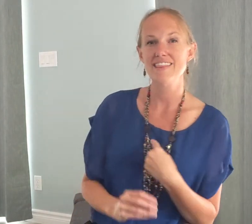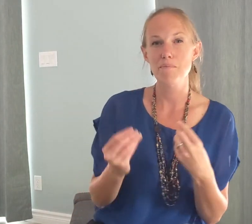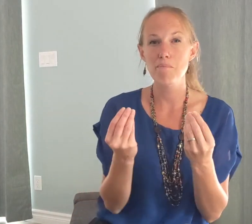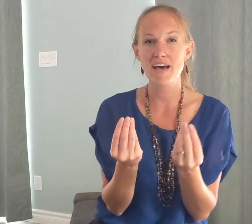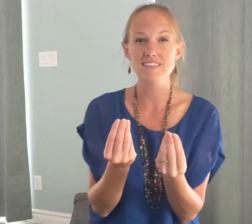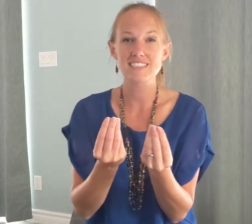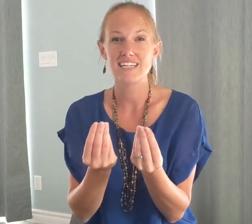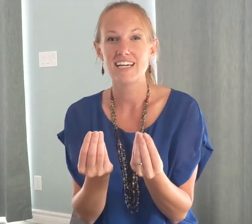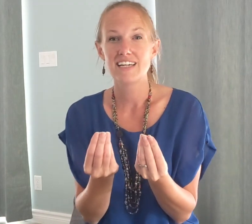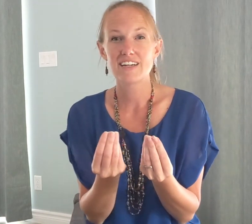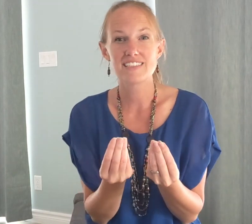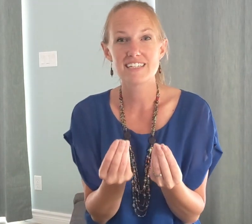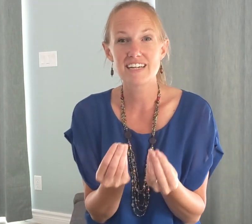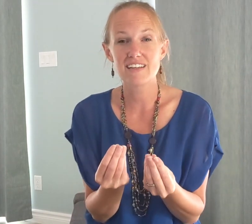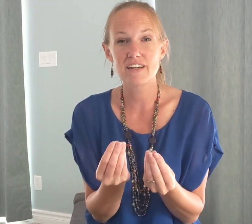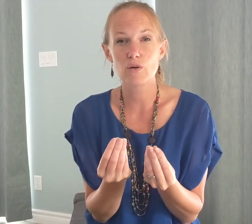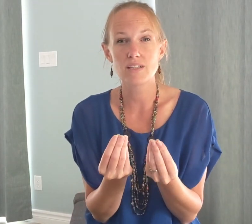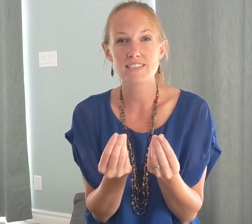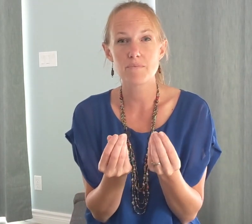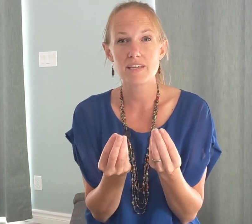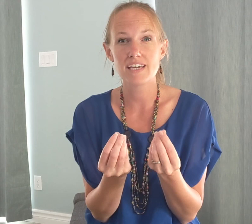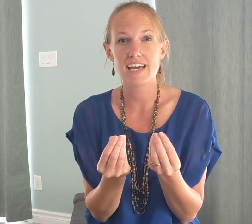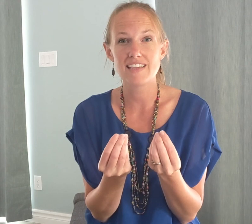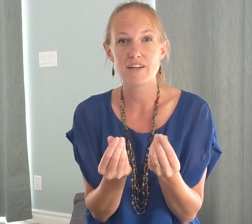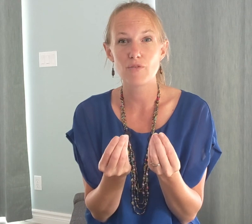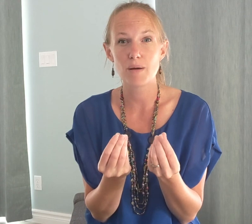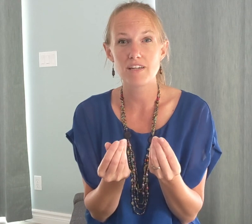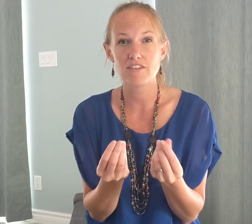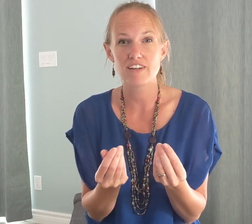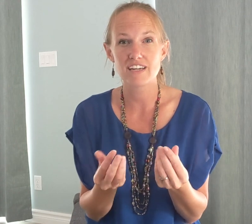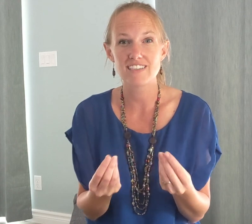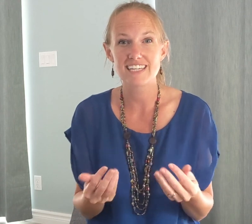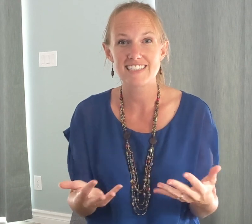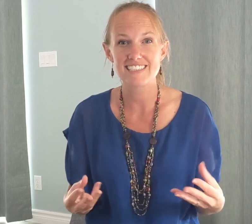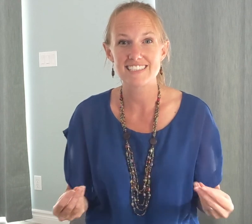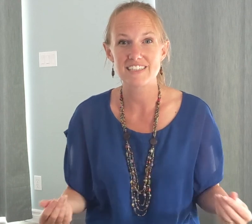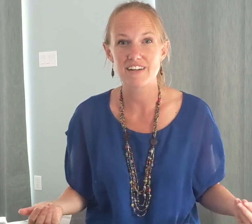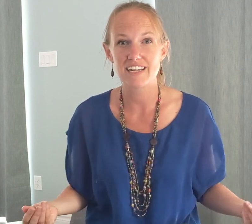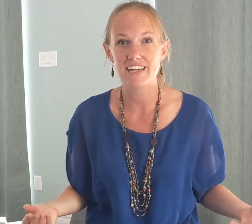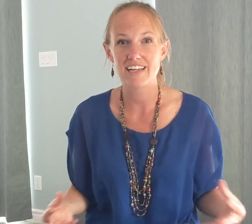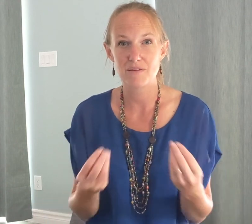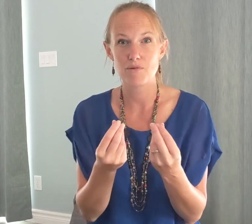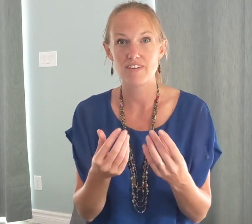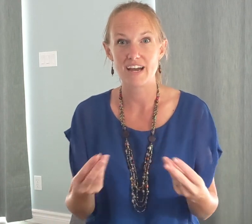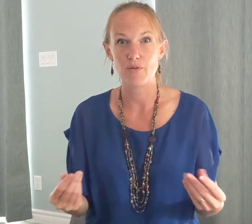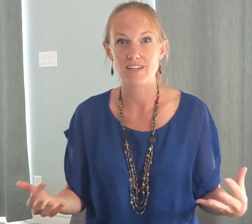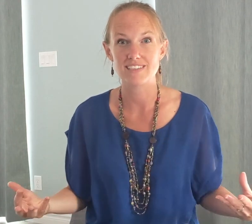then melt. You're gonna start here like you're holding something, and then rubbing your fingers like it's disintegrating, and then moving outwards,